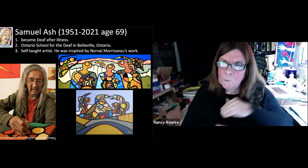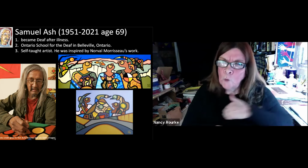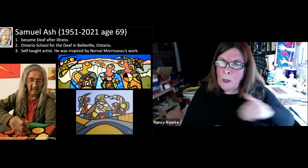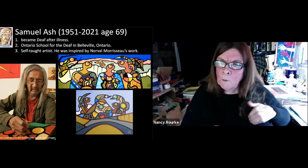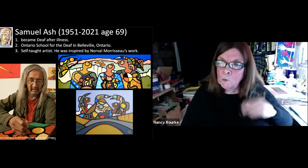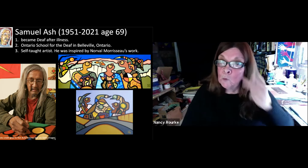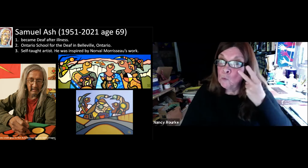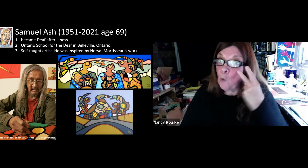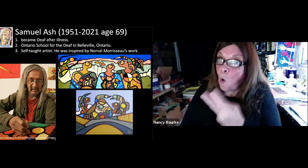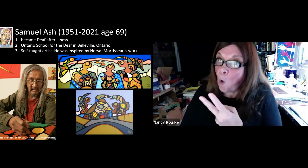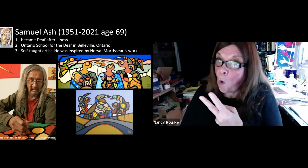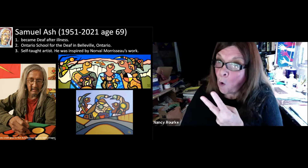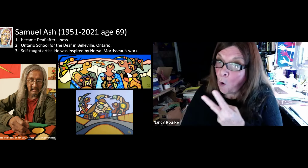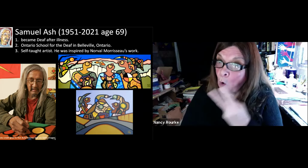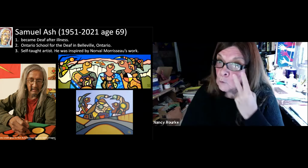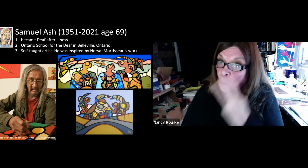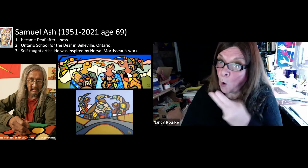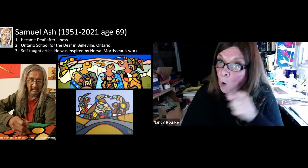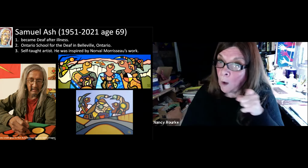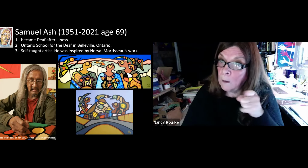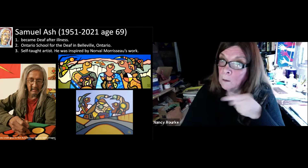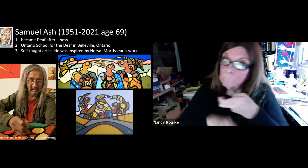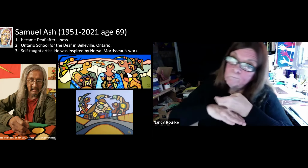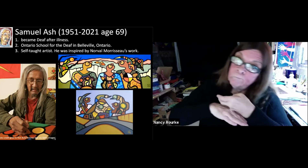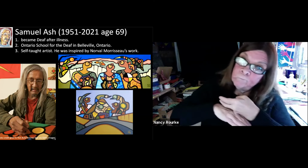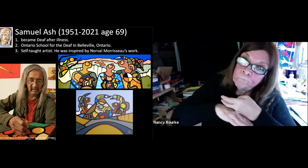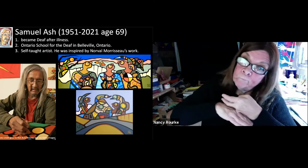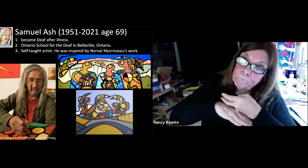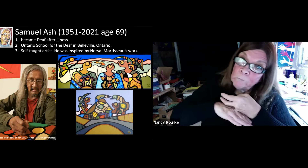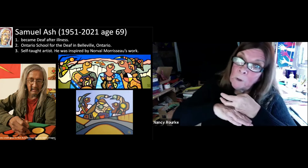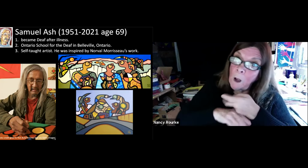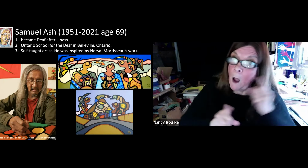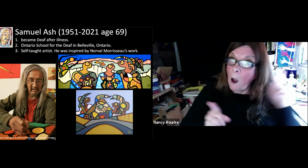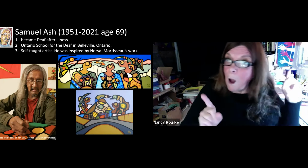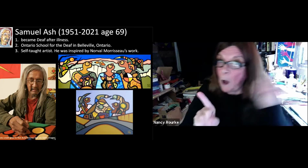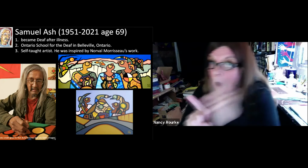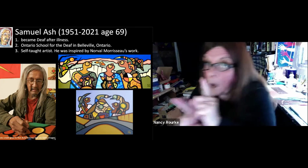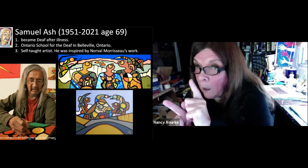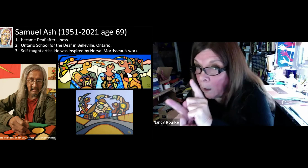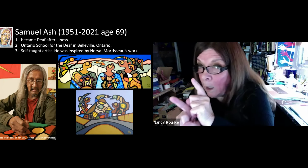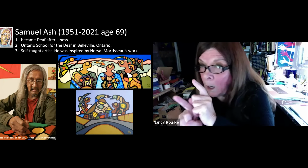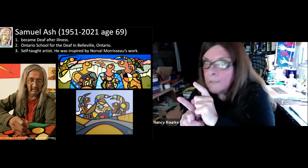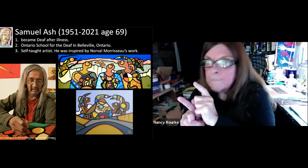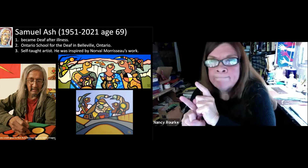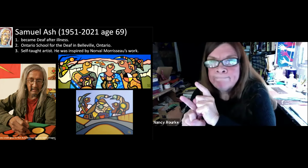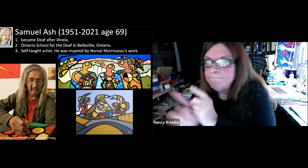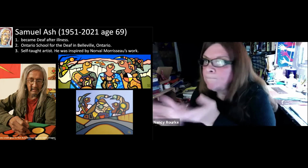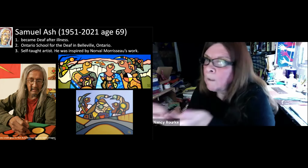From a local newspaper company. Toronto. Saw him. Laid out on the streets.